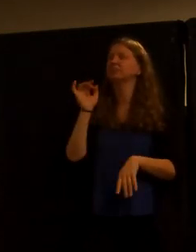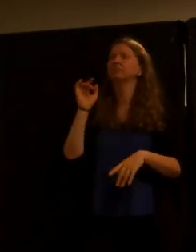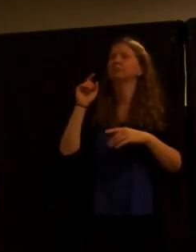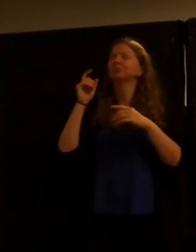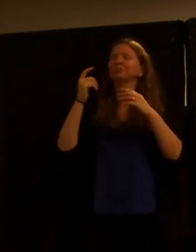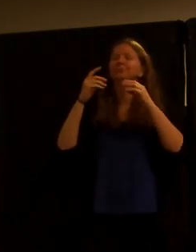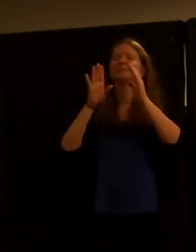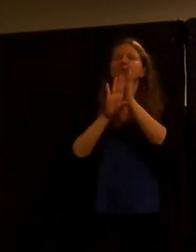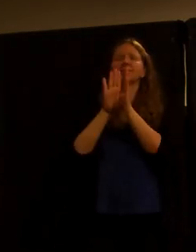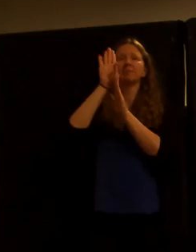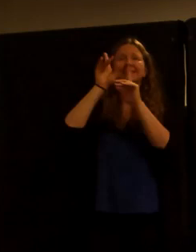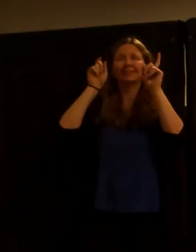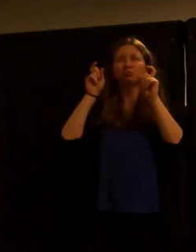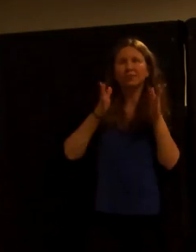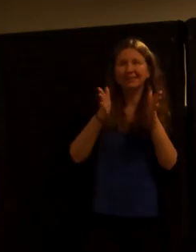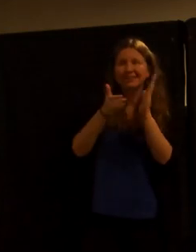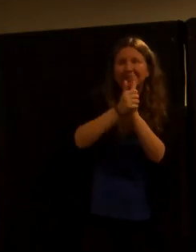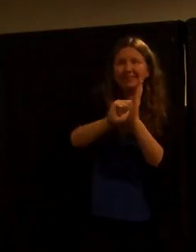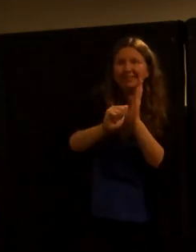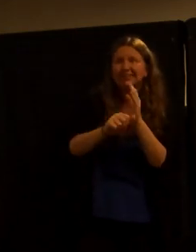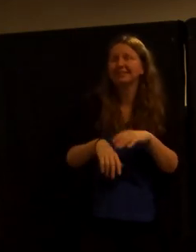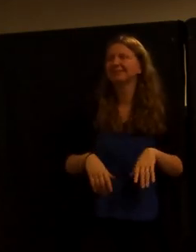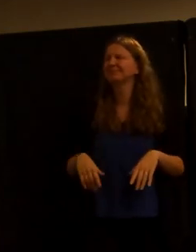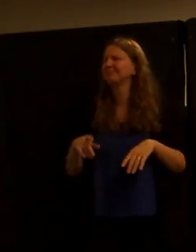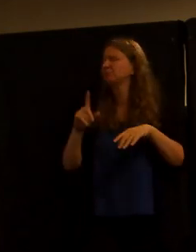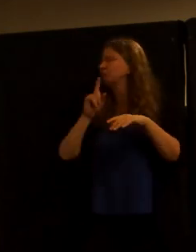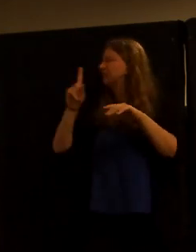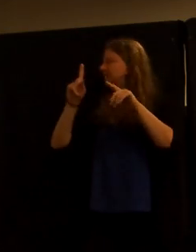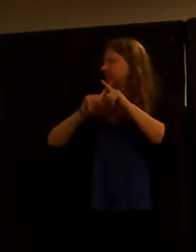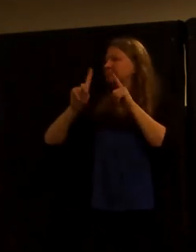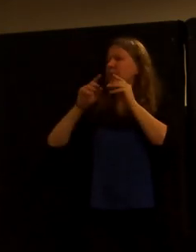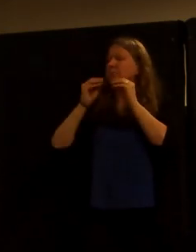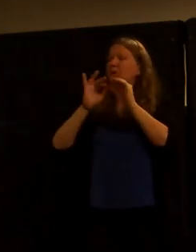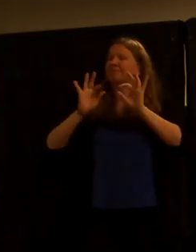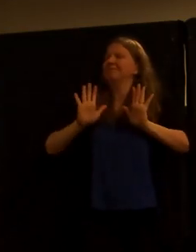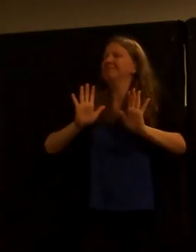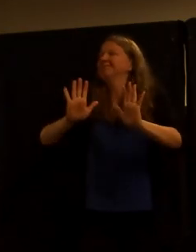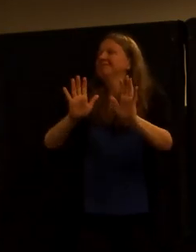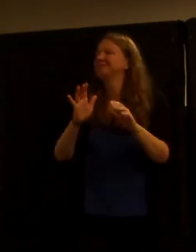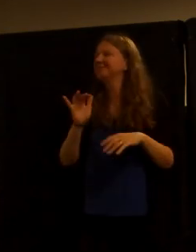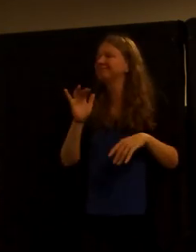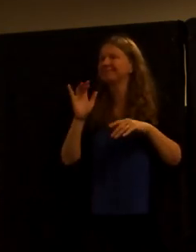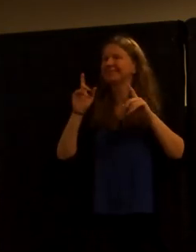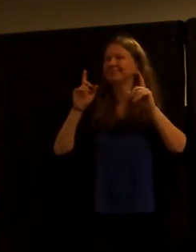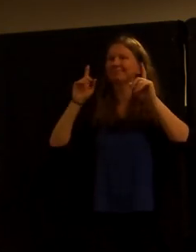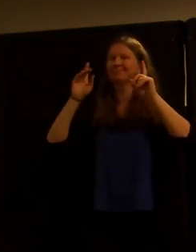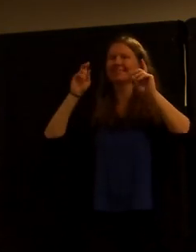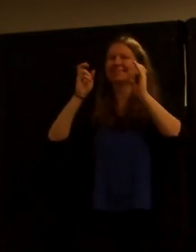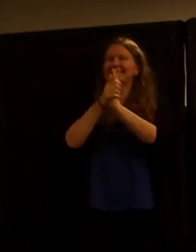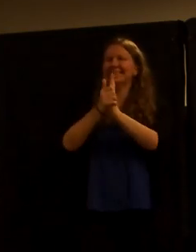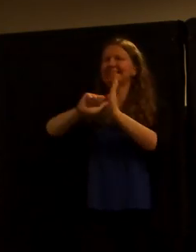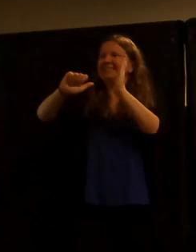work on test prep. It is 30 minutes. Those test taking strategy skills and really just getting